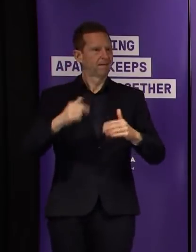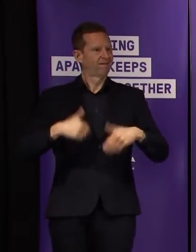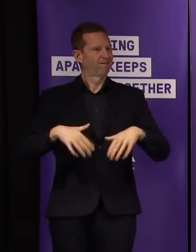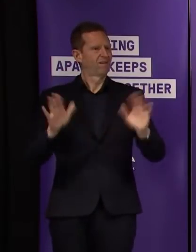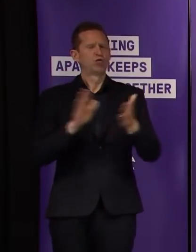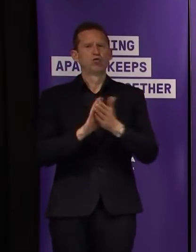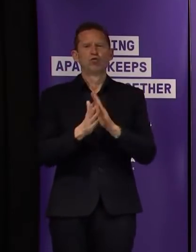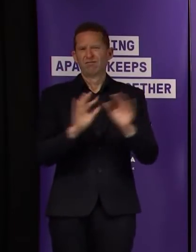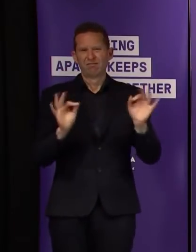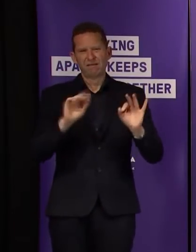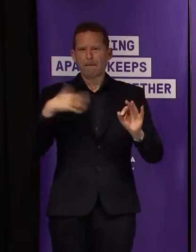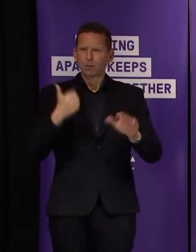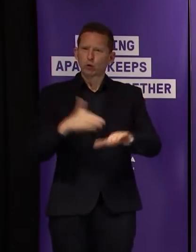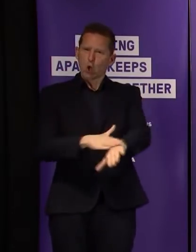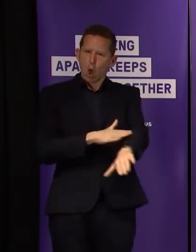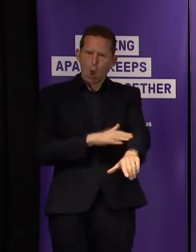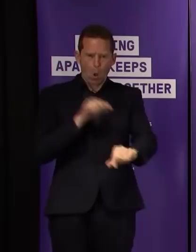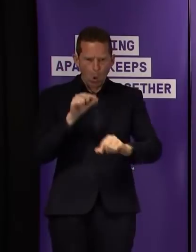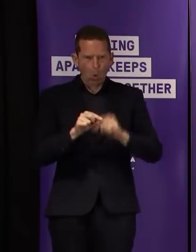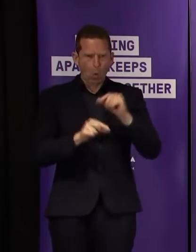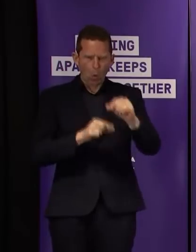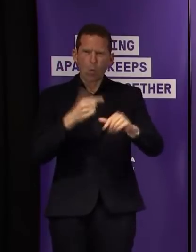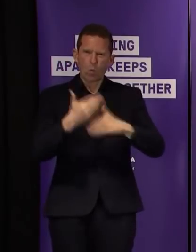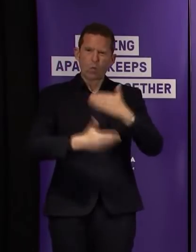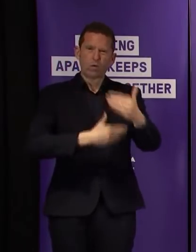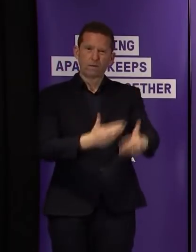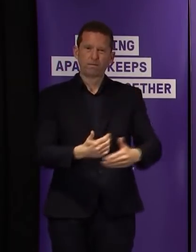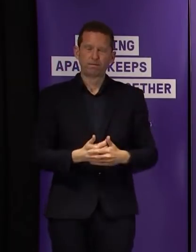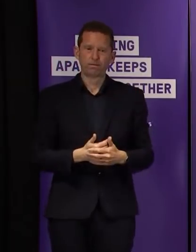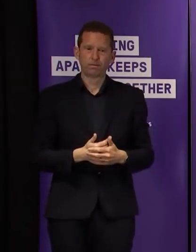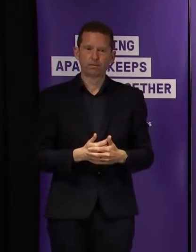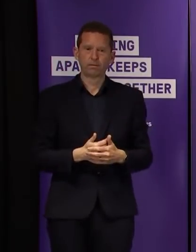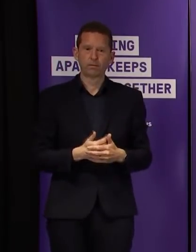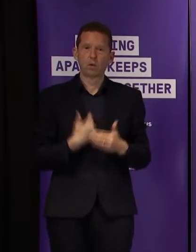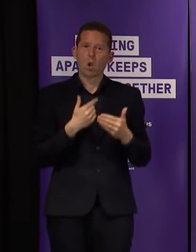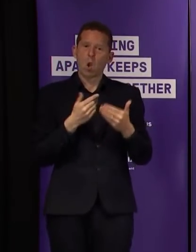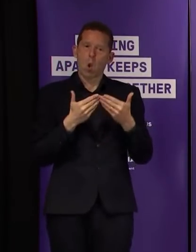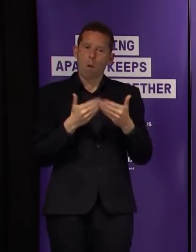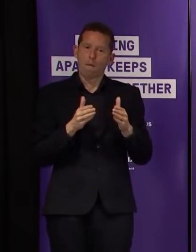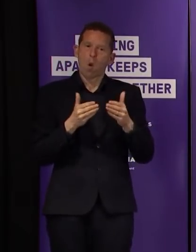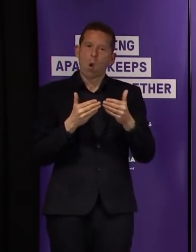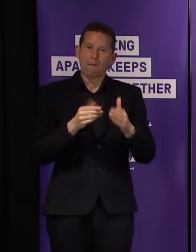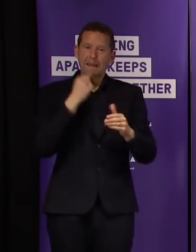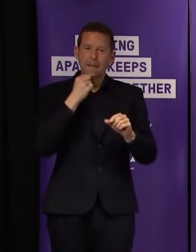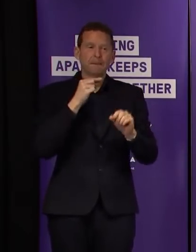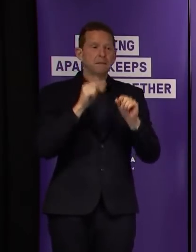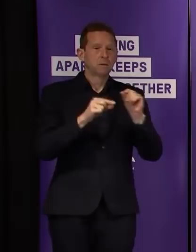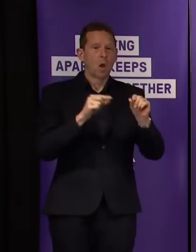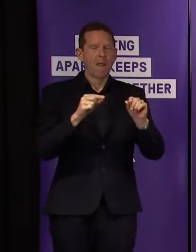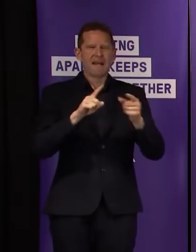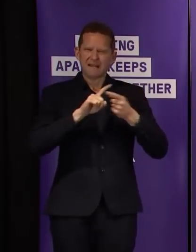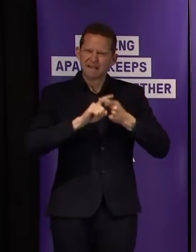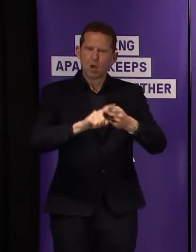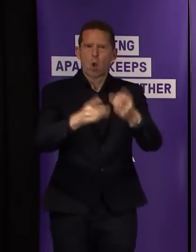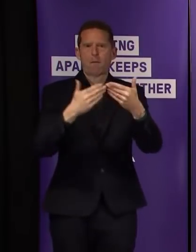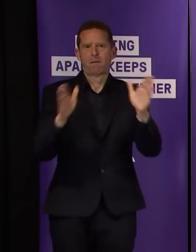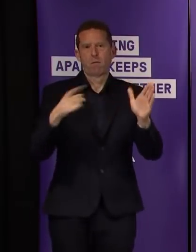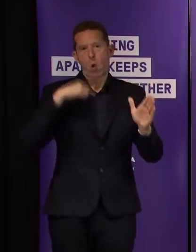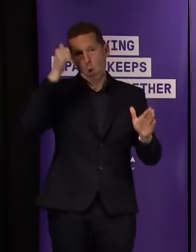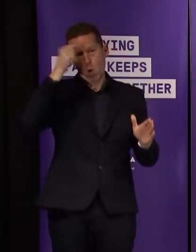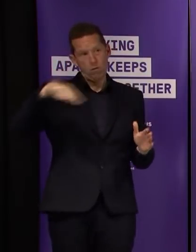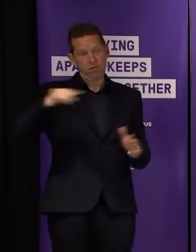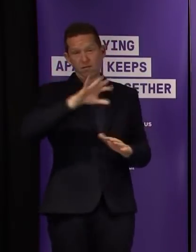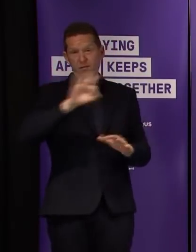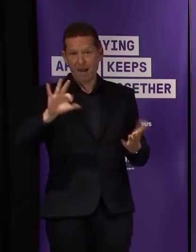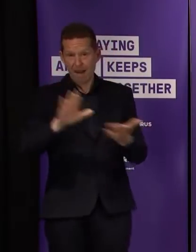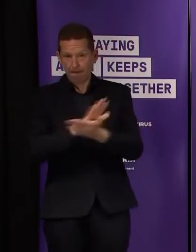safe, steady steps so that when we open up, we can stay open. I don't expect everyone to like that.